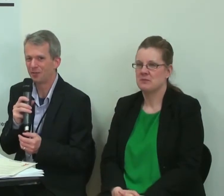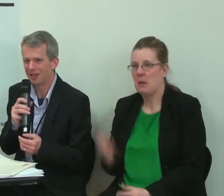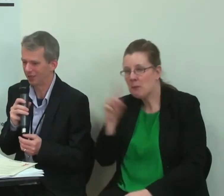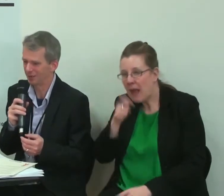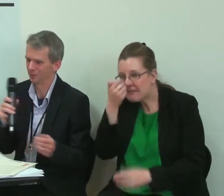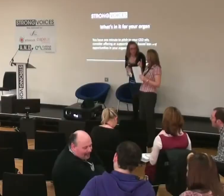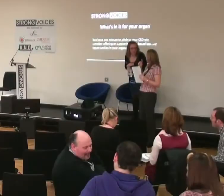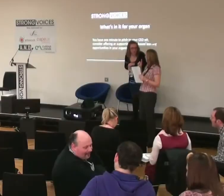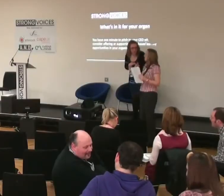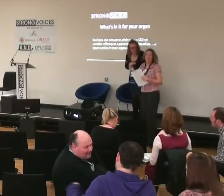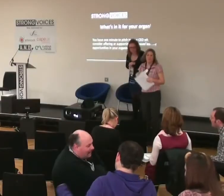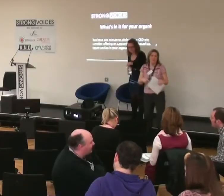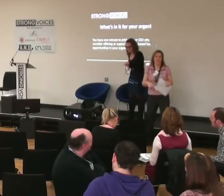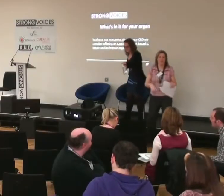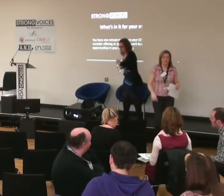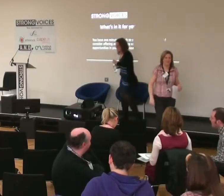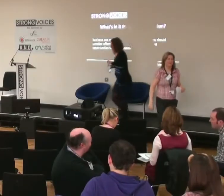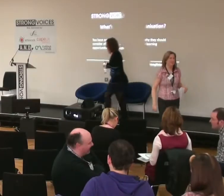back in a few minutes.